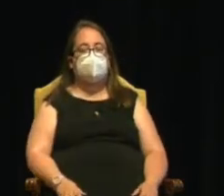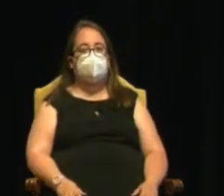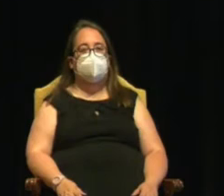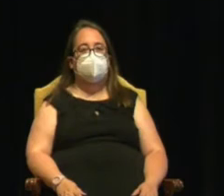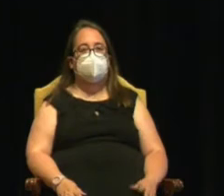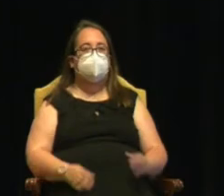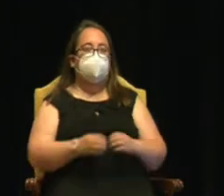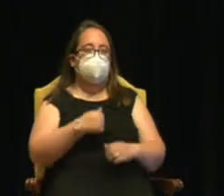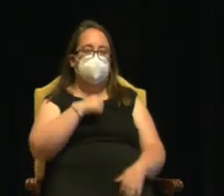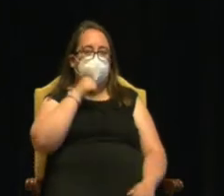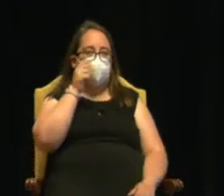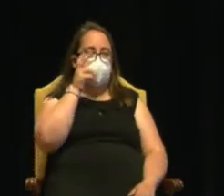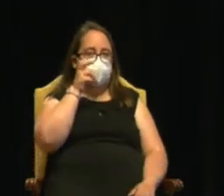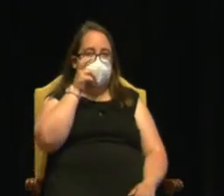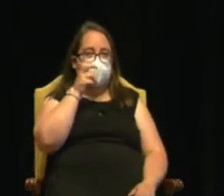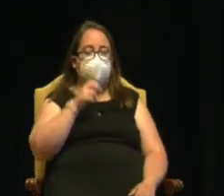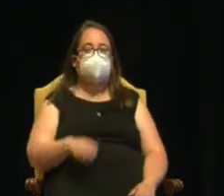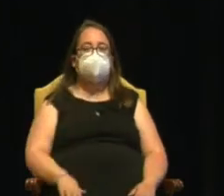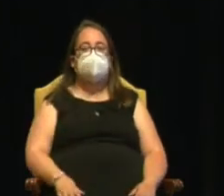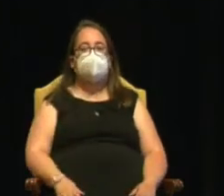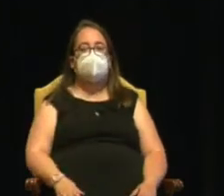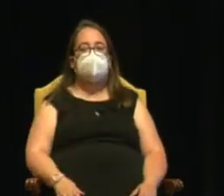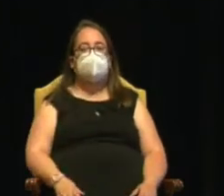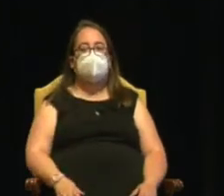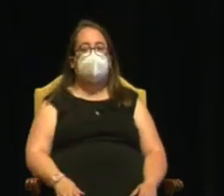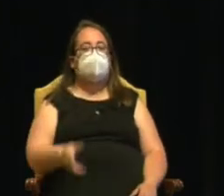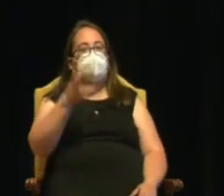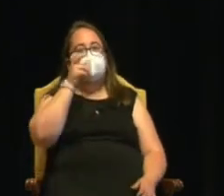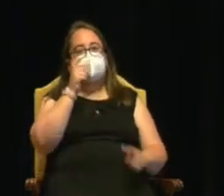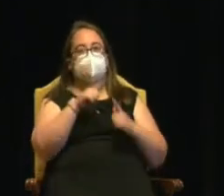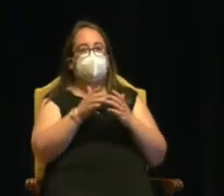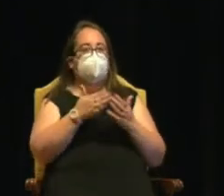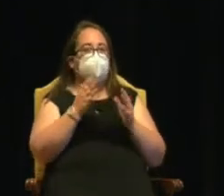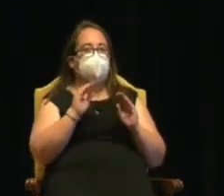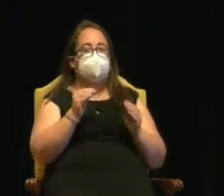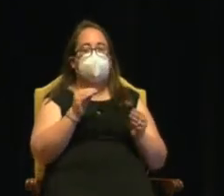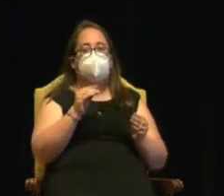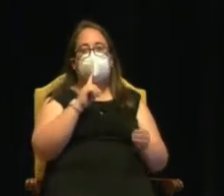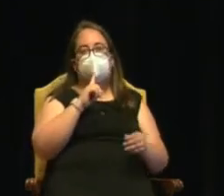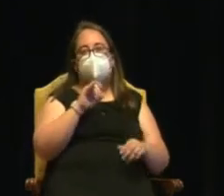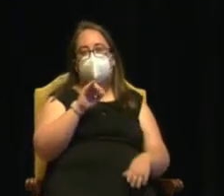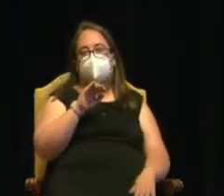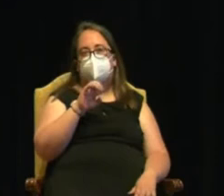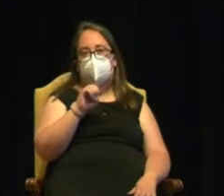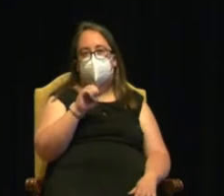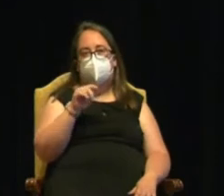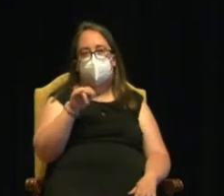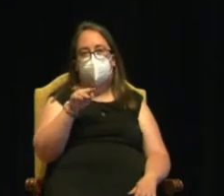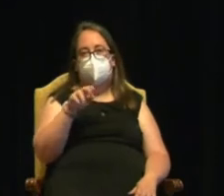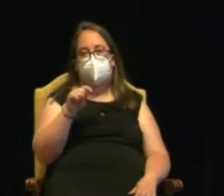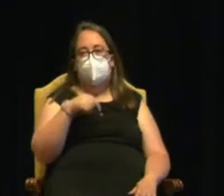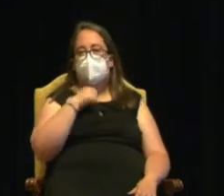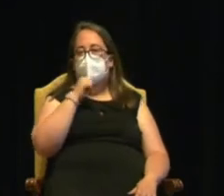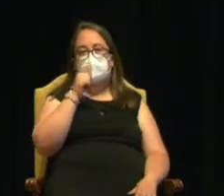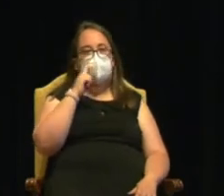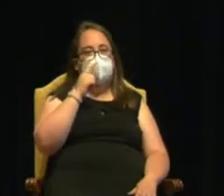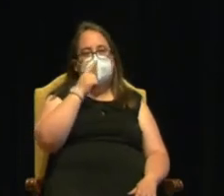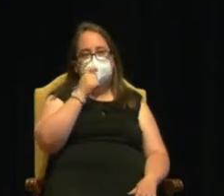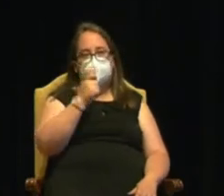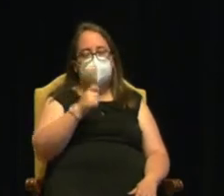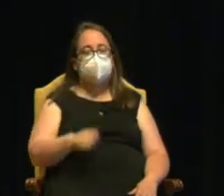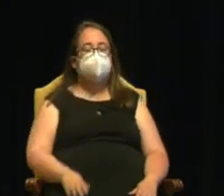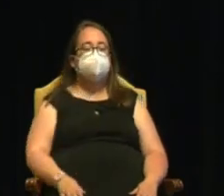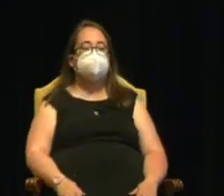them I don't listen to. I listen to almost no true crime podcast. I don't like them. I don't find them interesting.